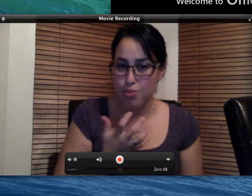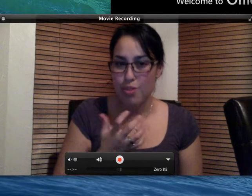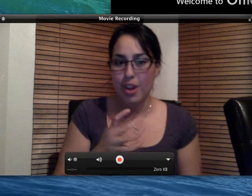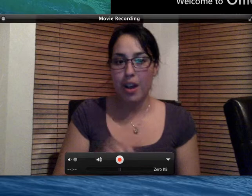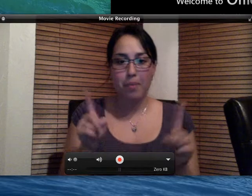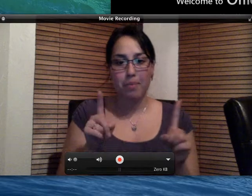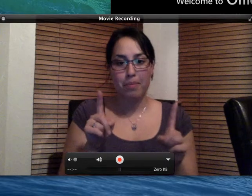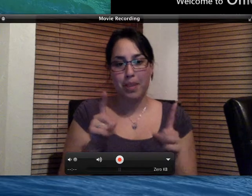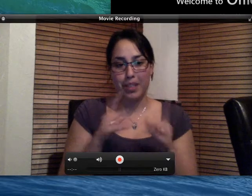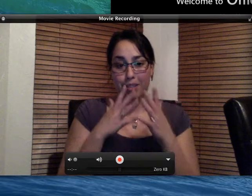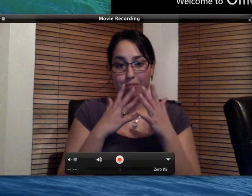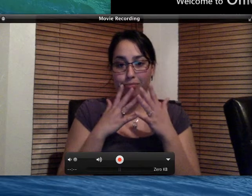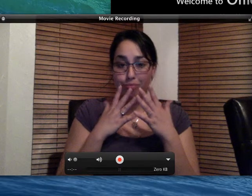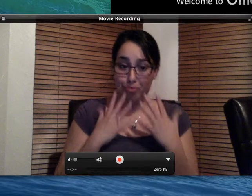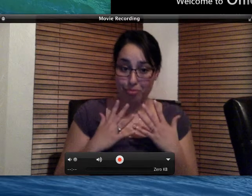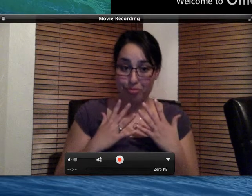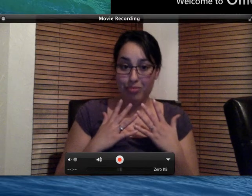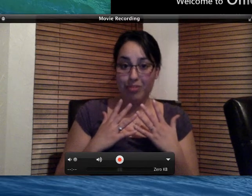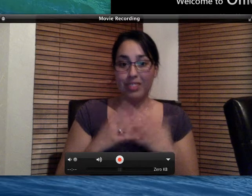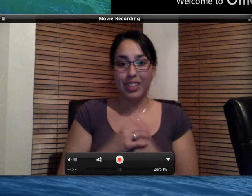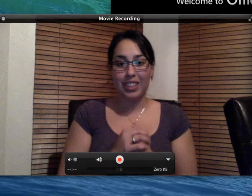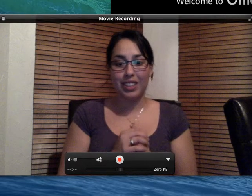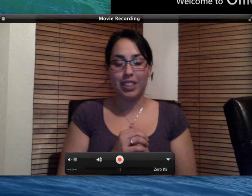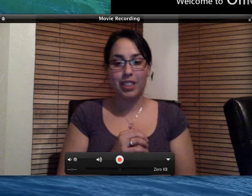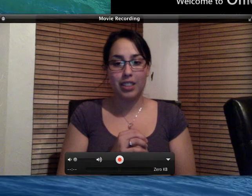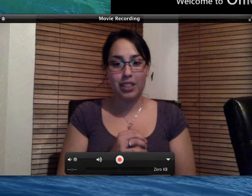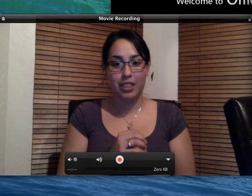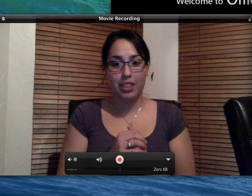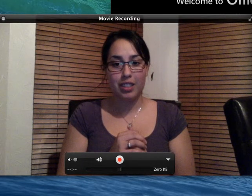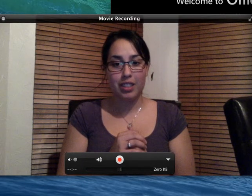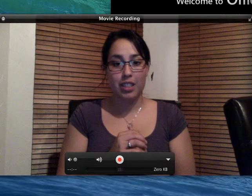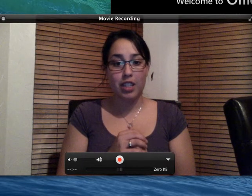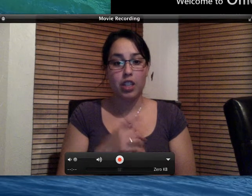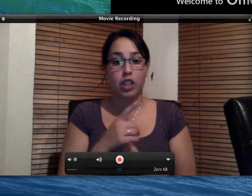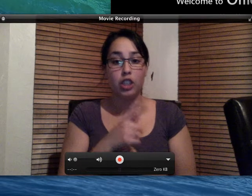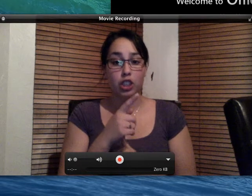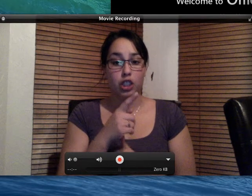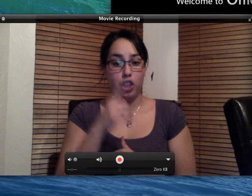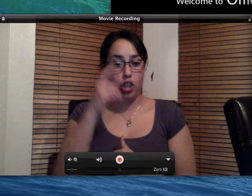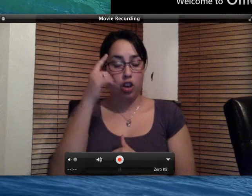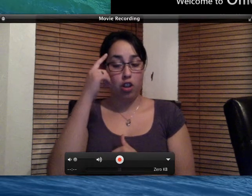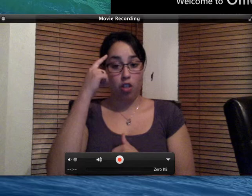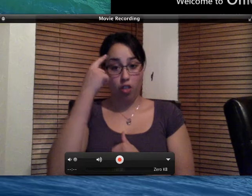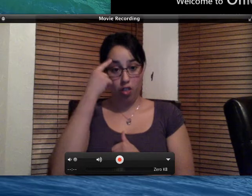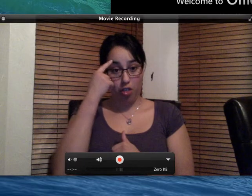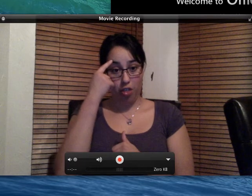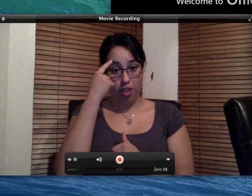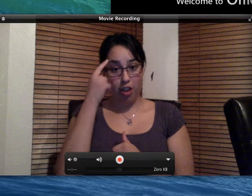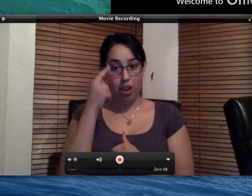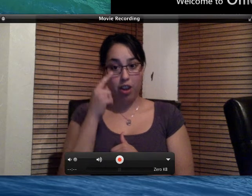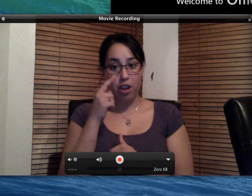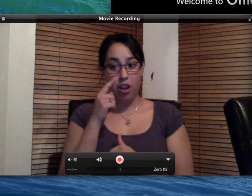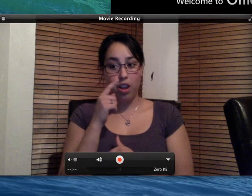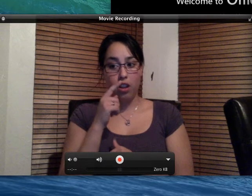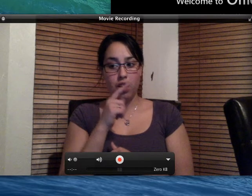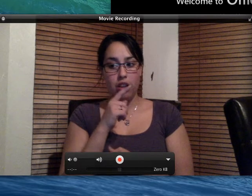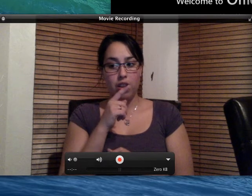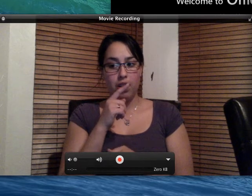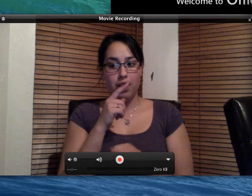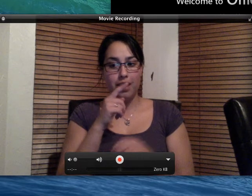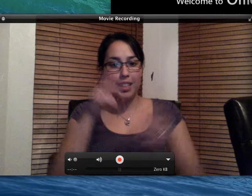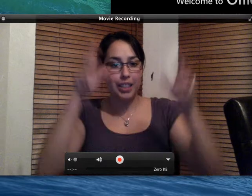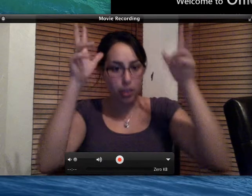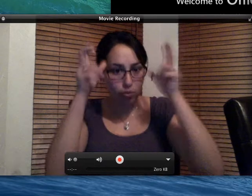Sadly, this is what it said in the journal paper. She believed that she was possessed by demons and switched to mouthwash for her oral care. It's